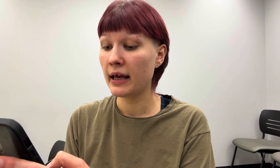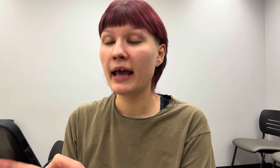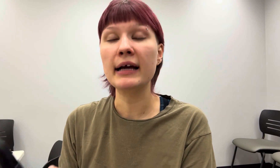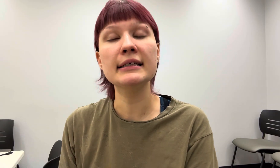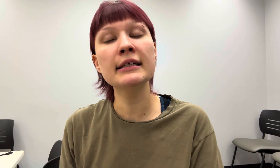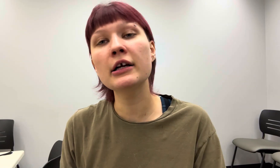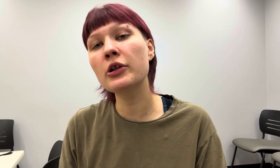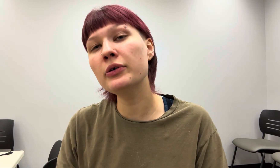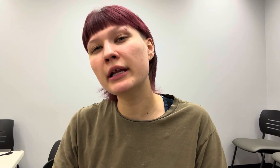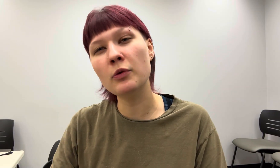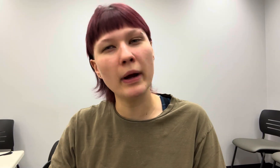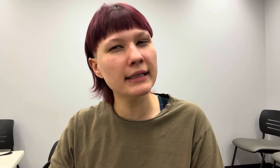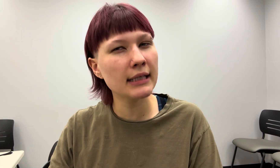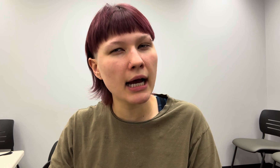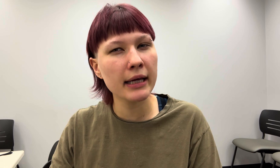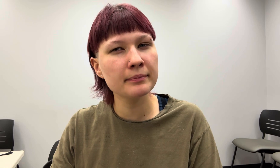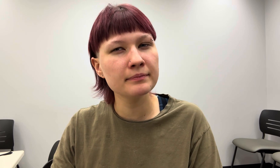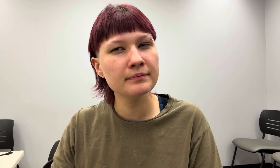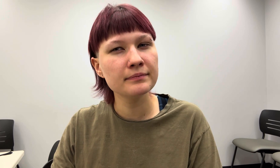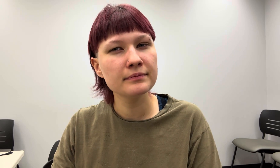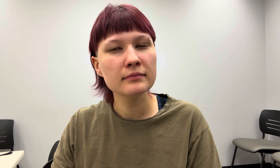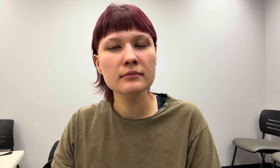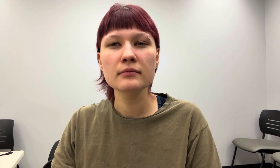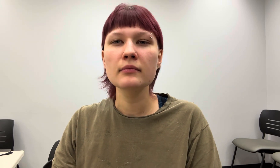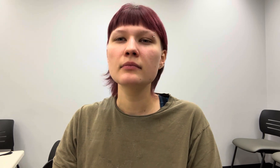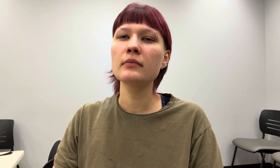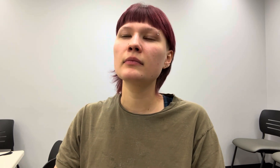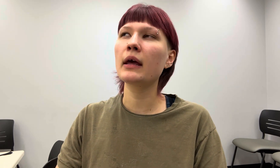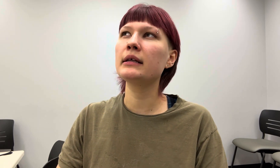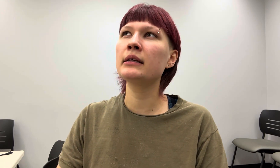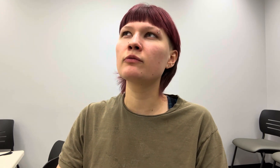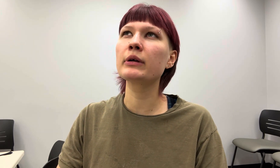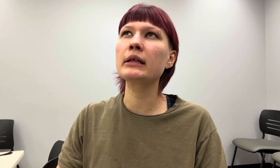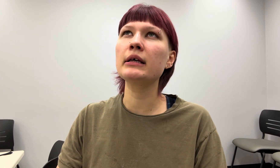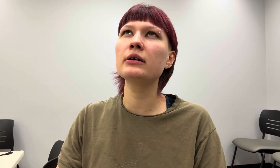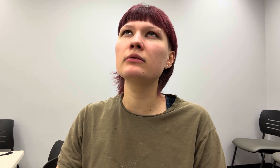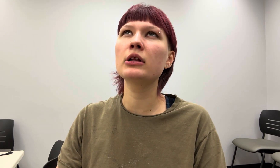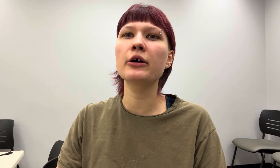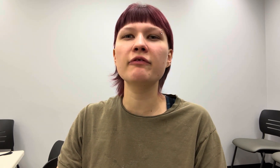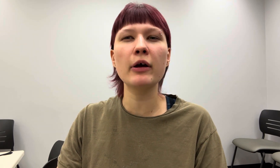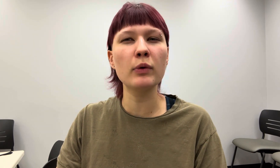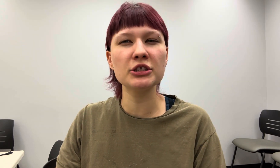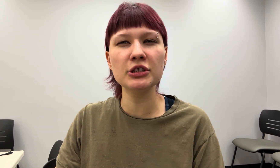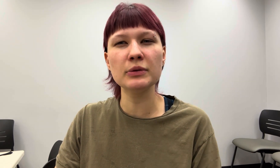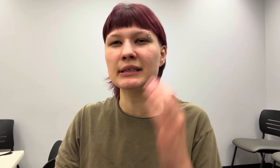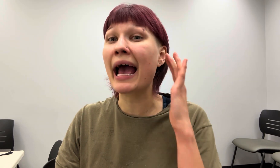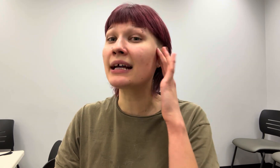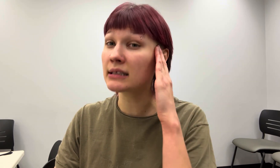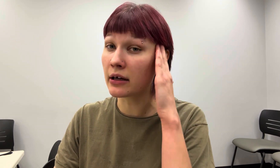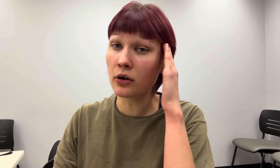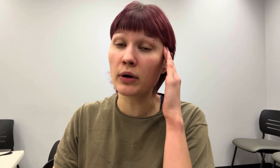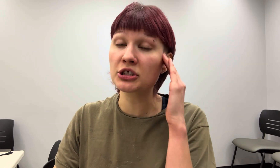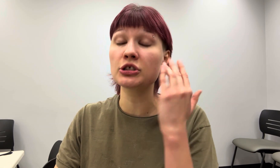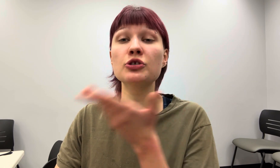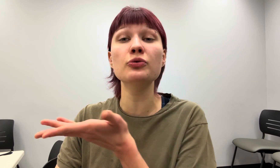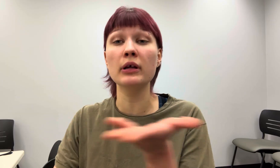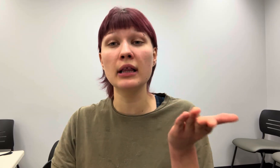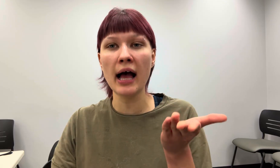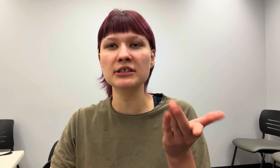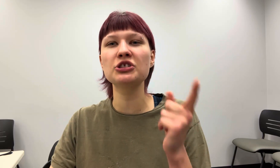I didn't include any wait time. I didn't really clarify when she was asking a question to the class, just